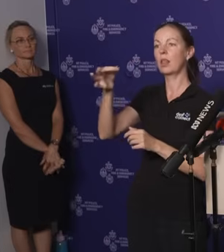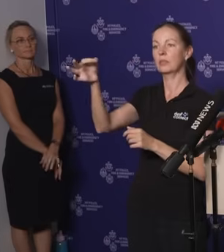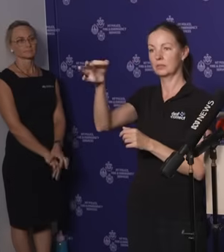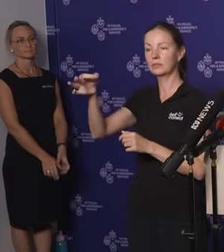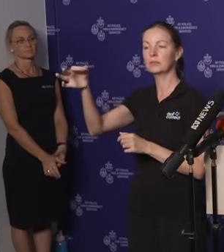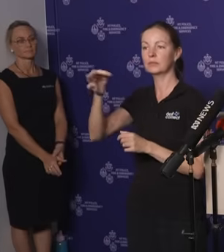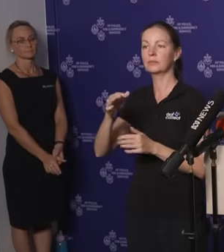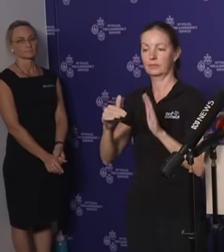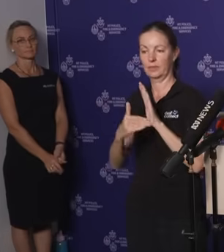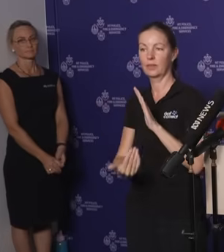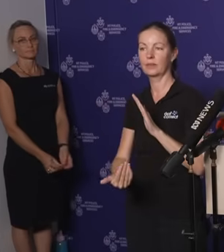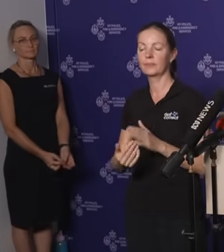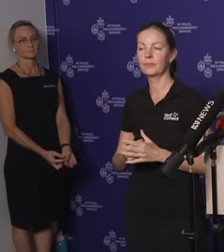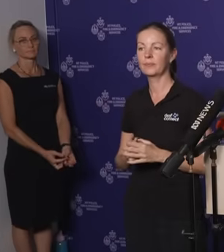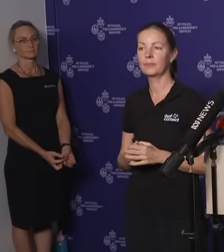show jumindra